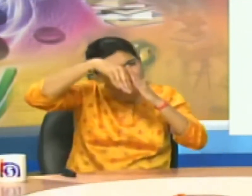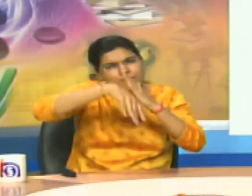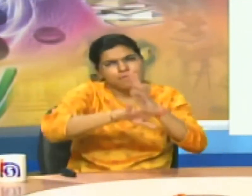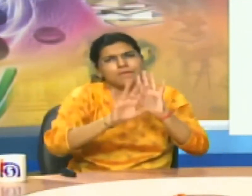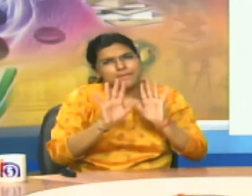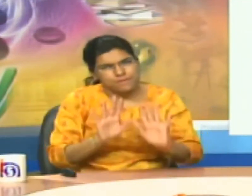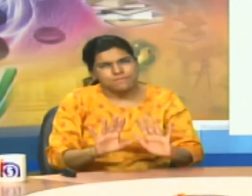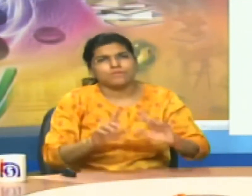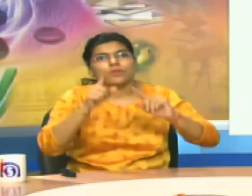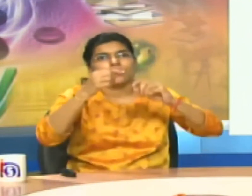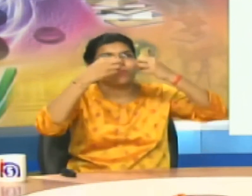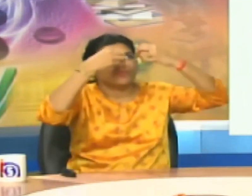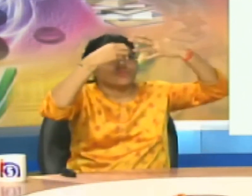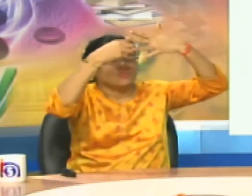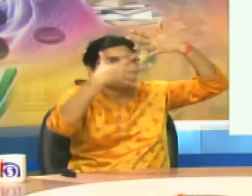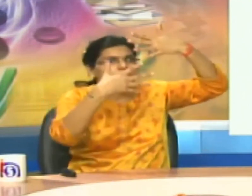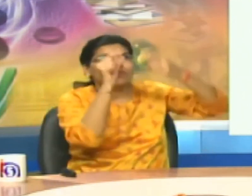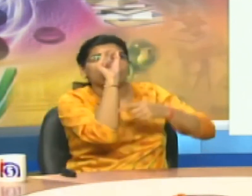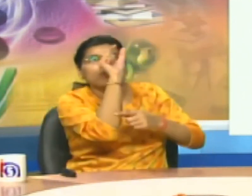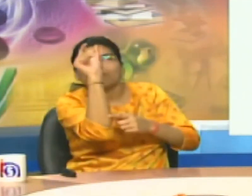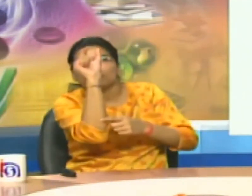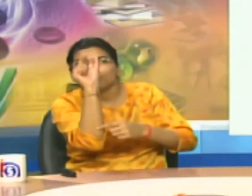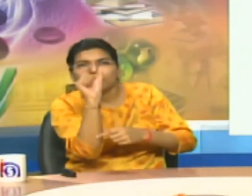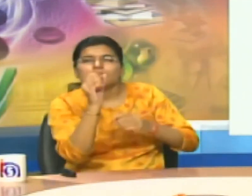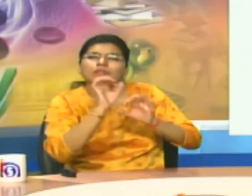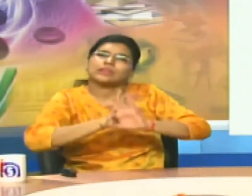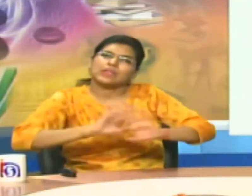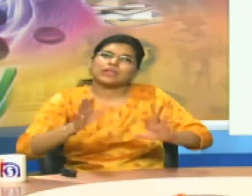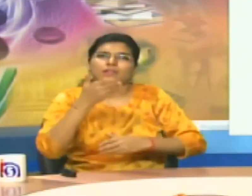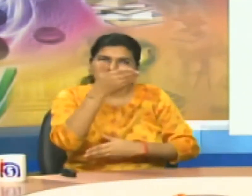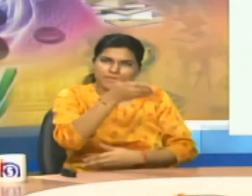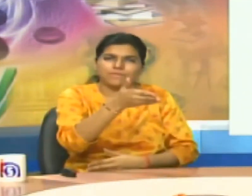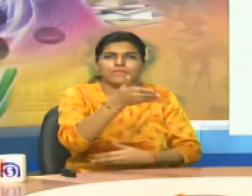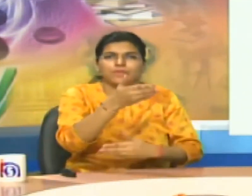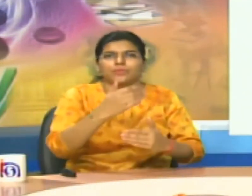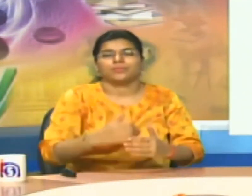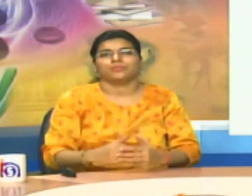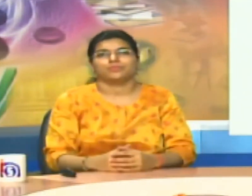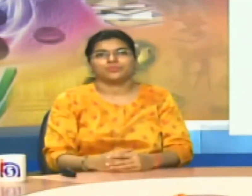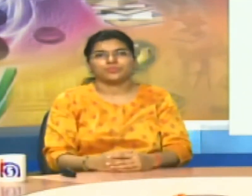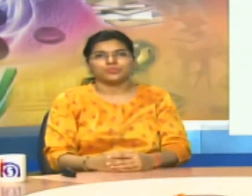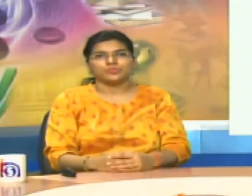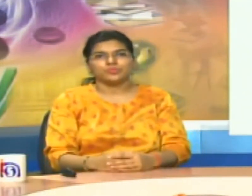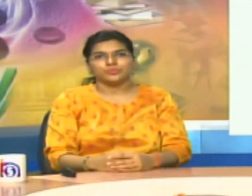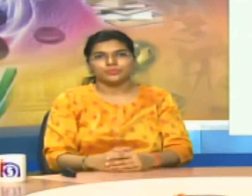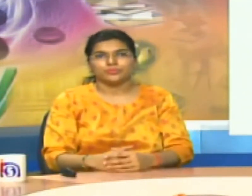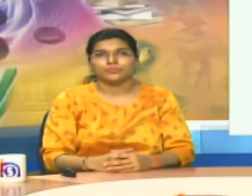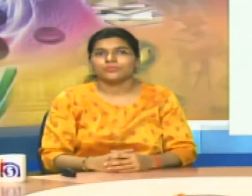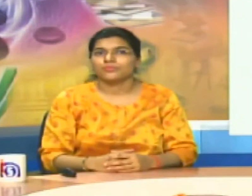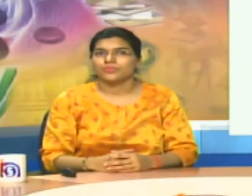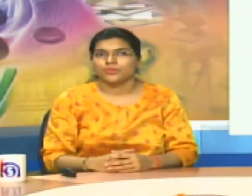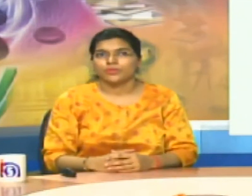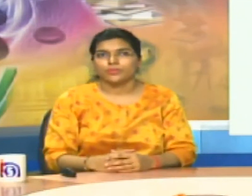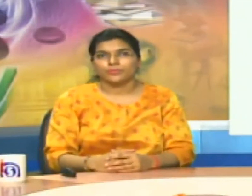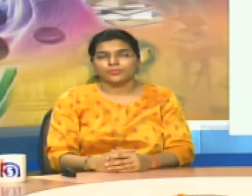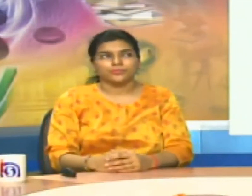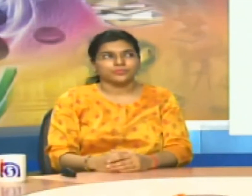So, there are more details about these shortcuts that is already there in the book.